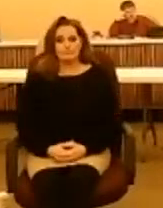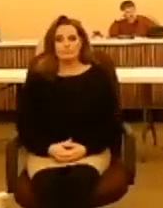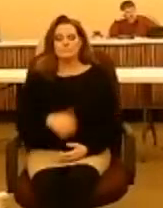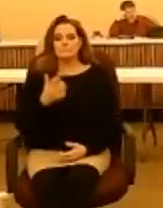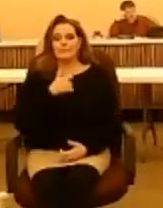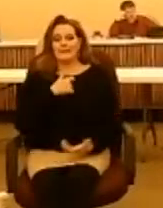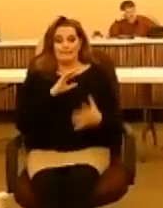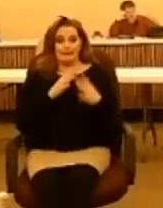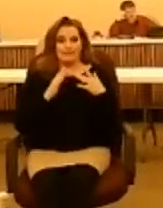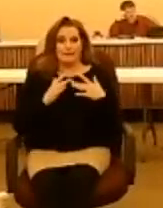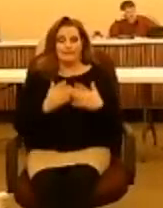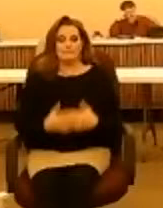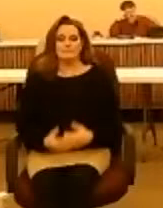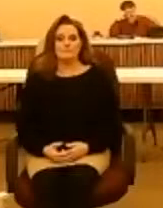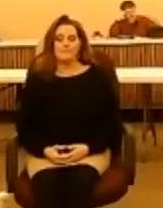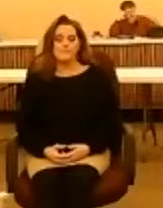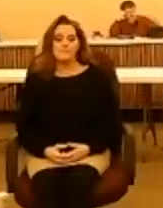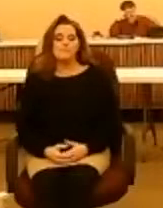Anything online?